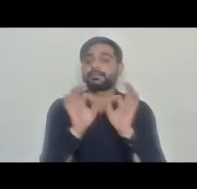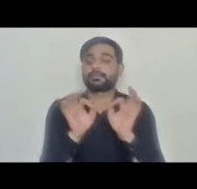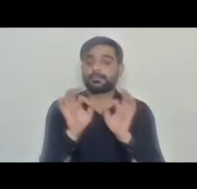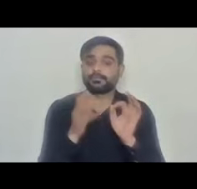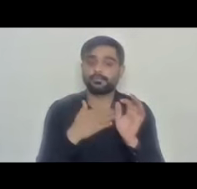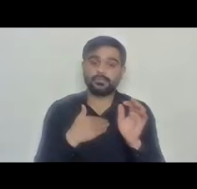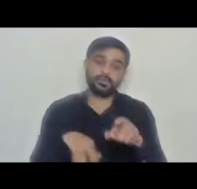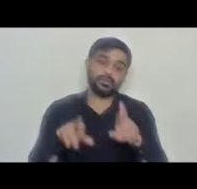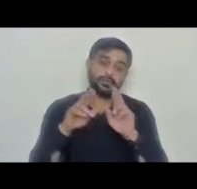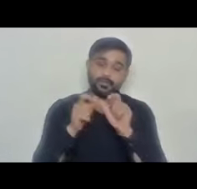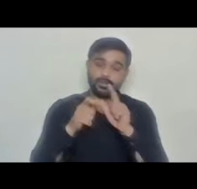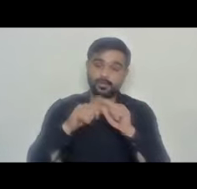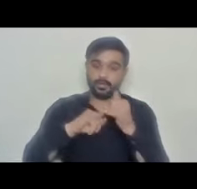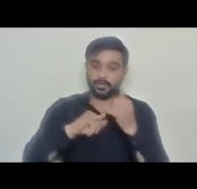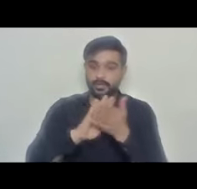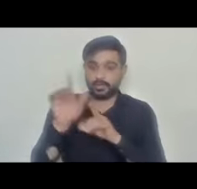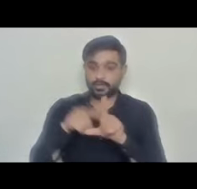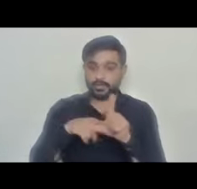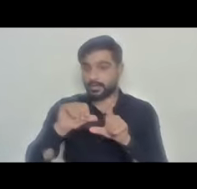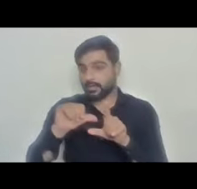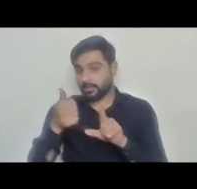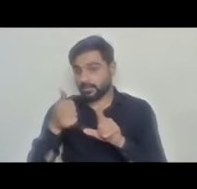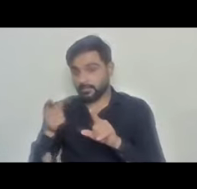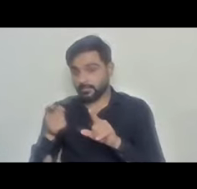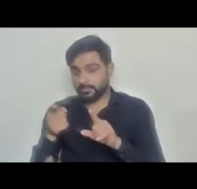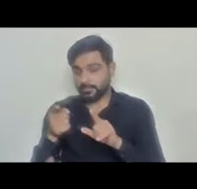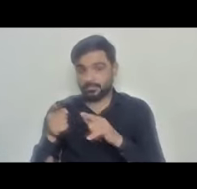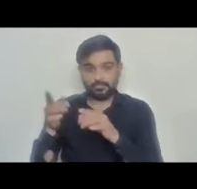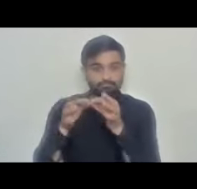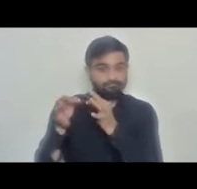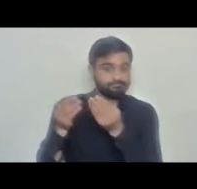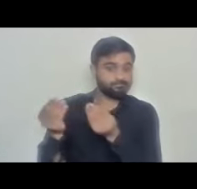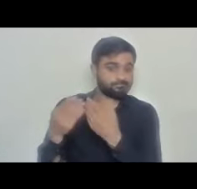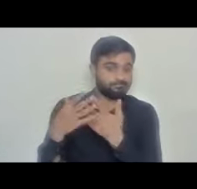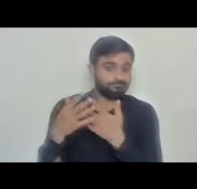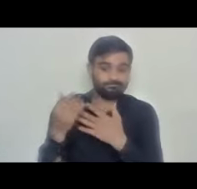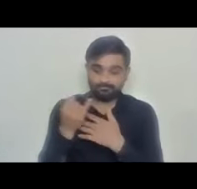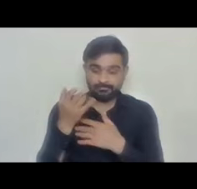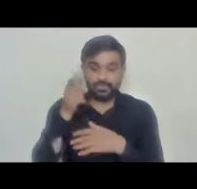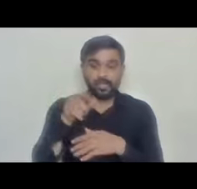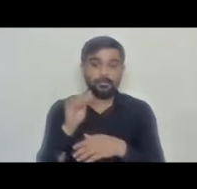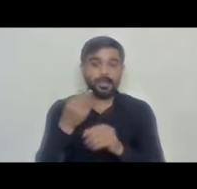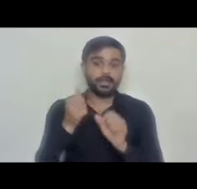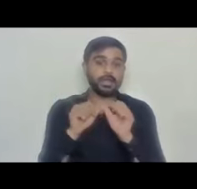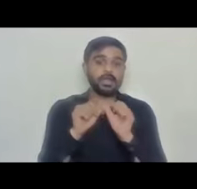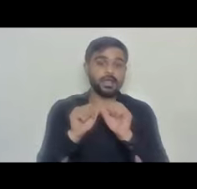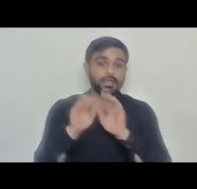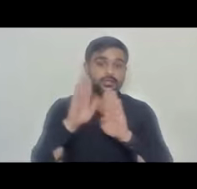I hope Akshay or somebody else from here can actually find somebody who can better answer your